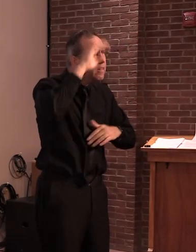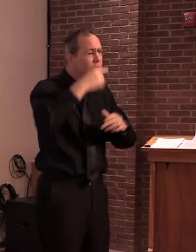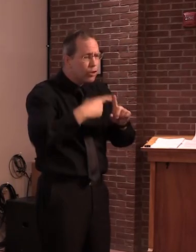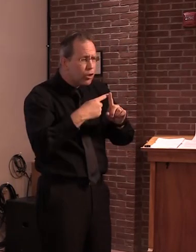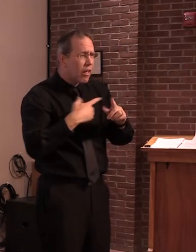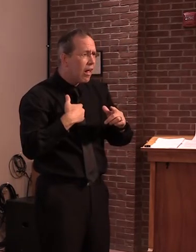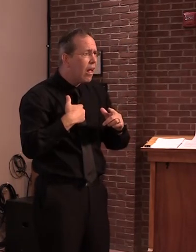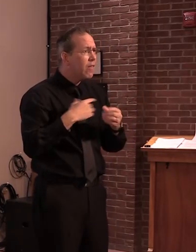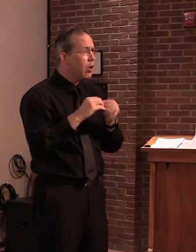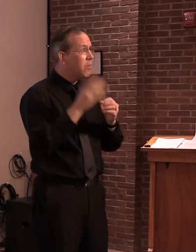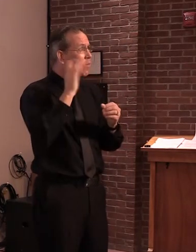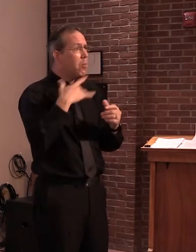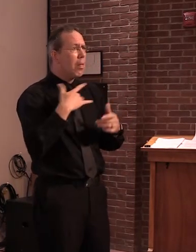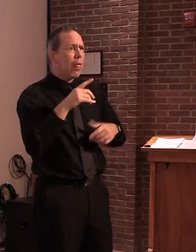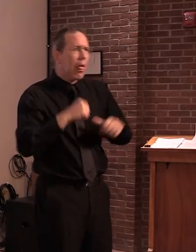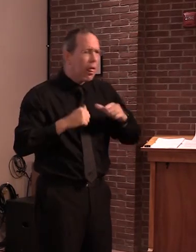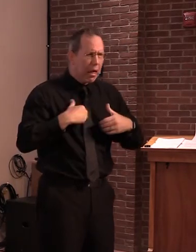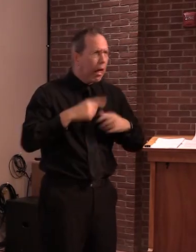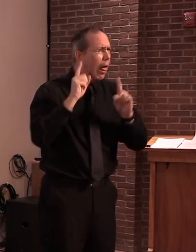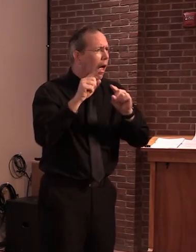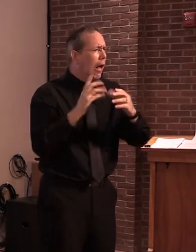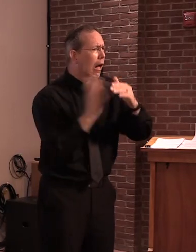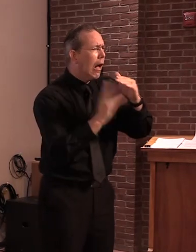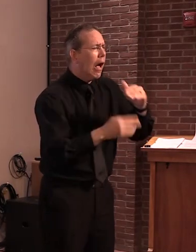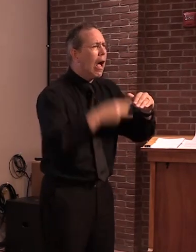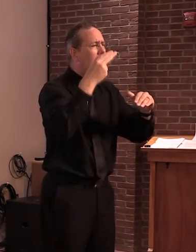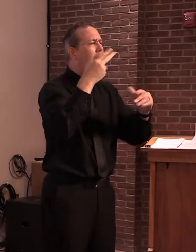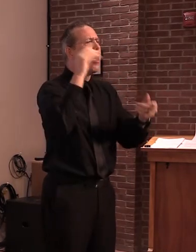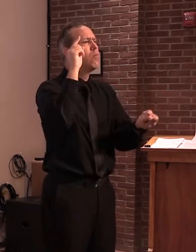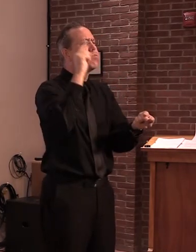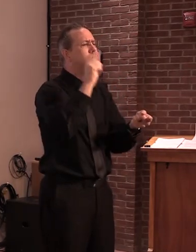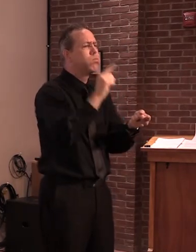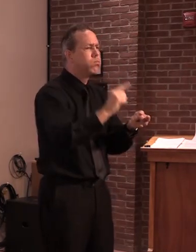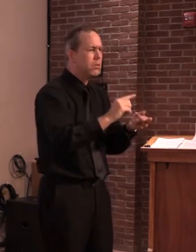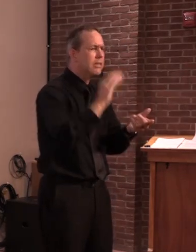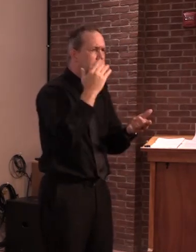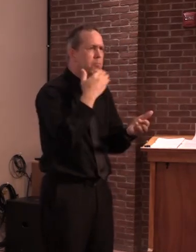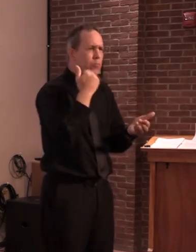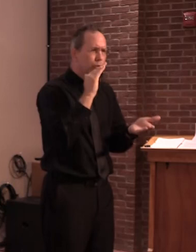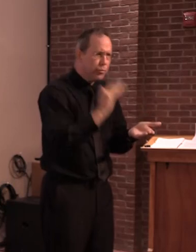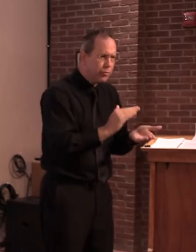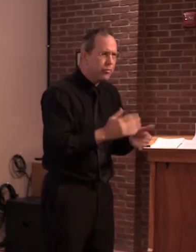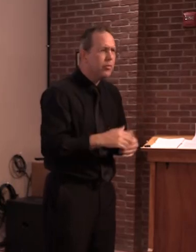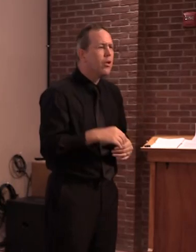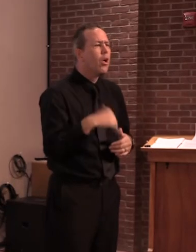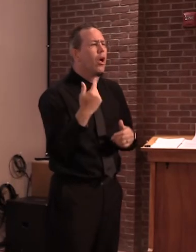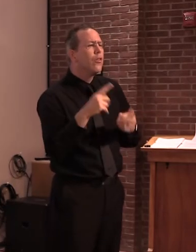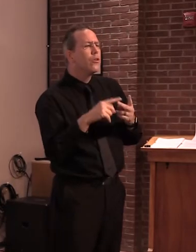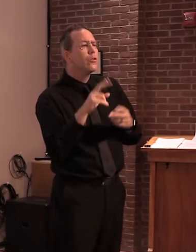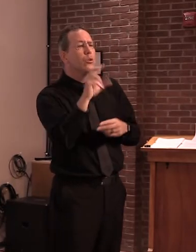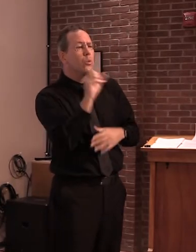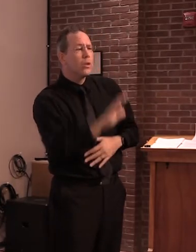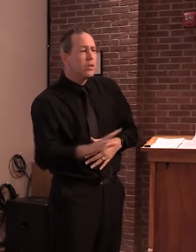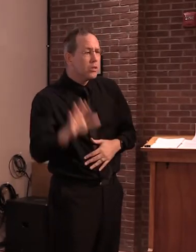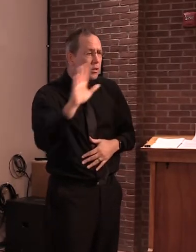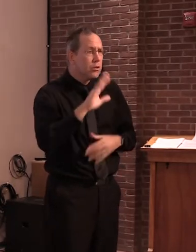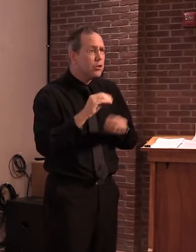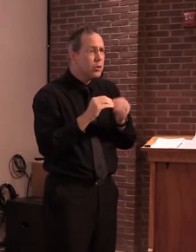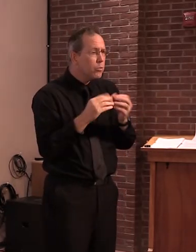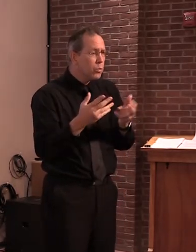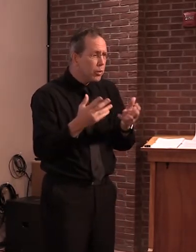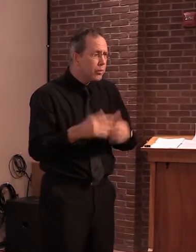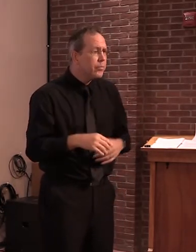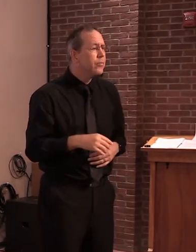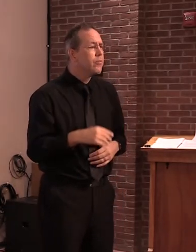and urgent care facilities across the country. Further on the national level, daily COVID case growth is